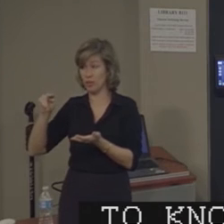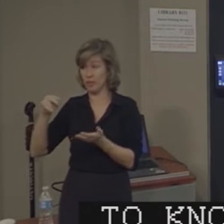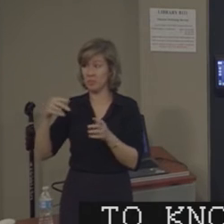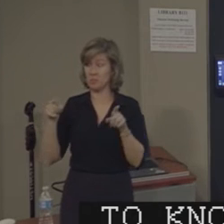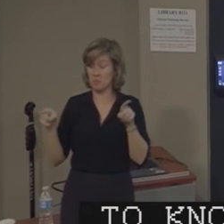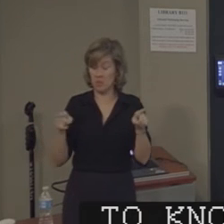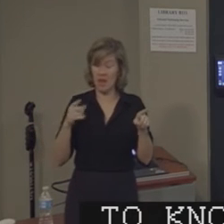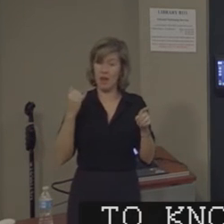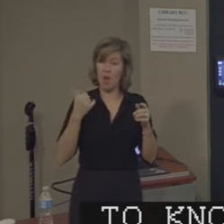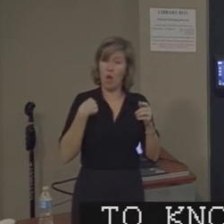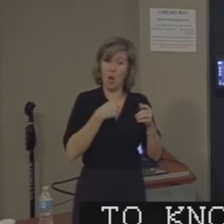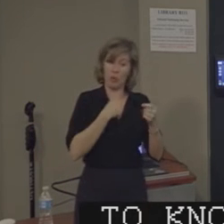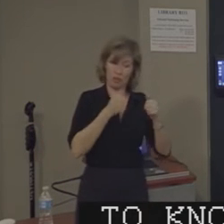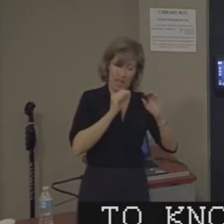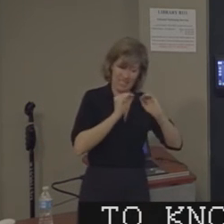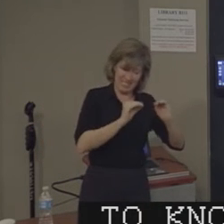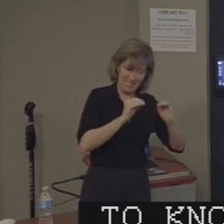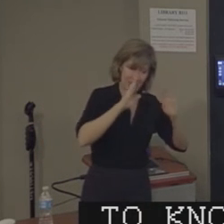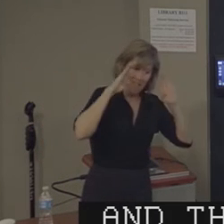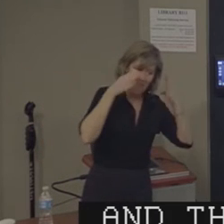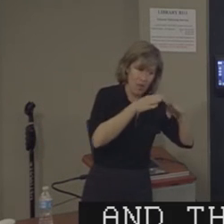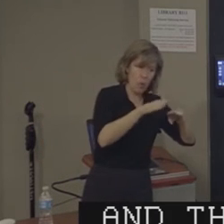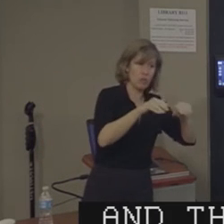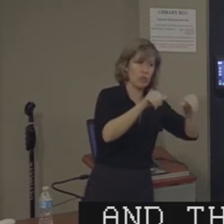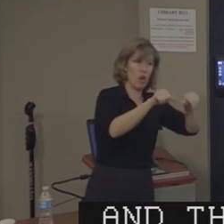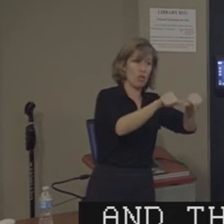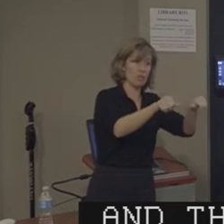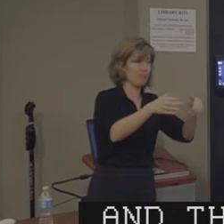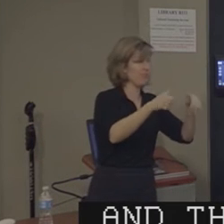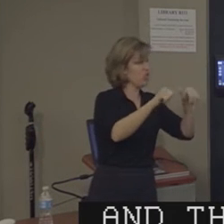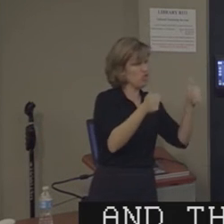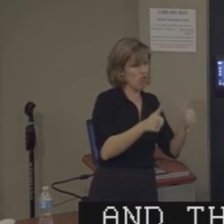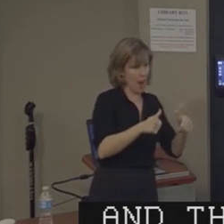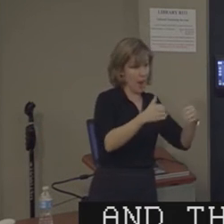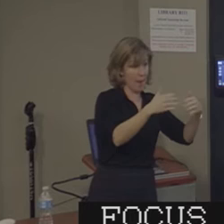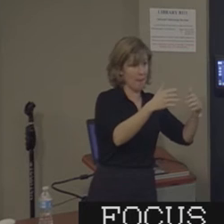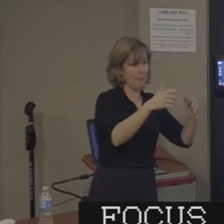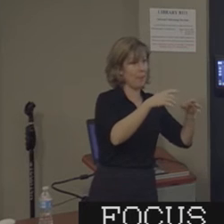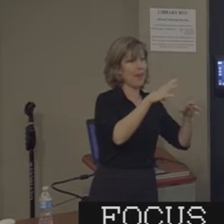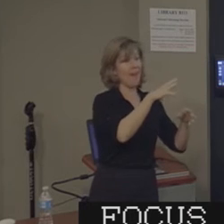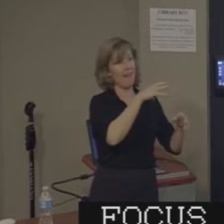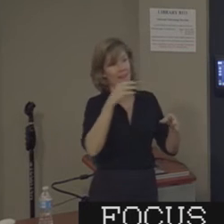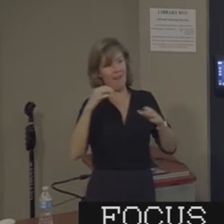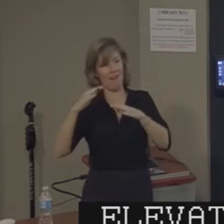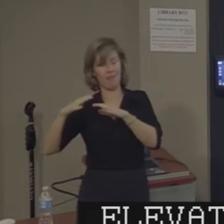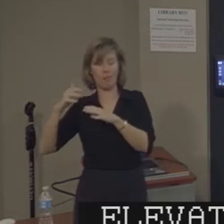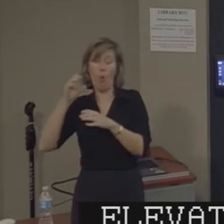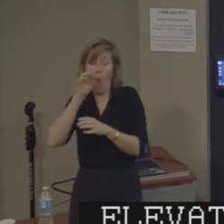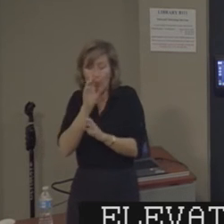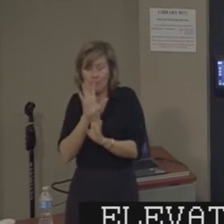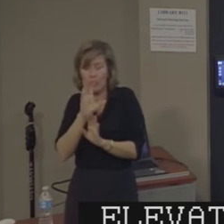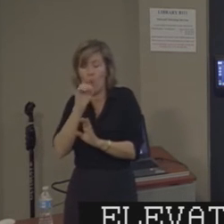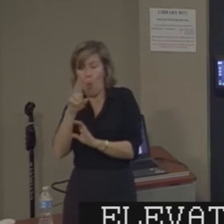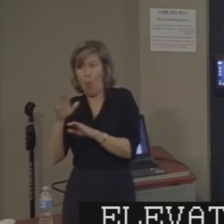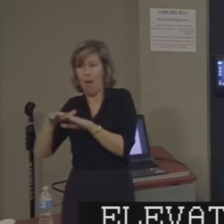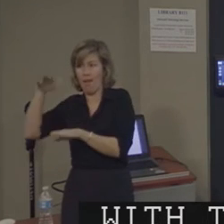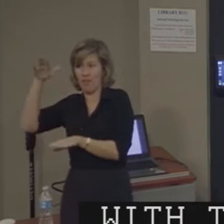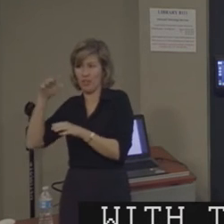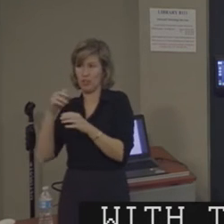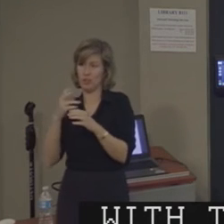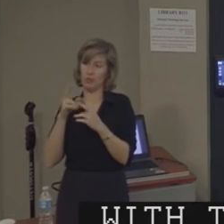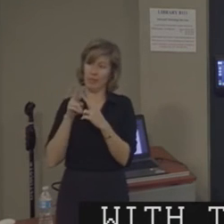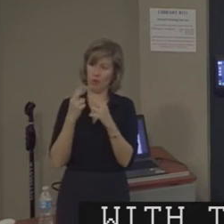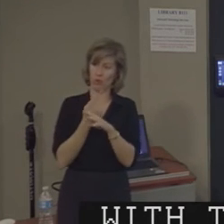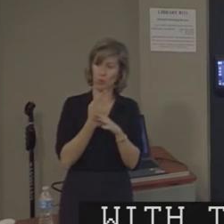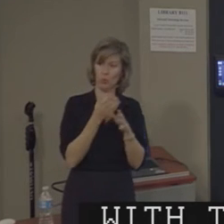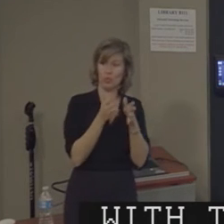either on shape or on elevation with the gestures and with the words. And what we're finding is, I mean,